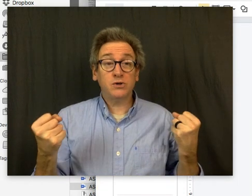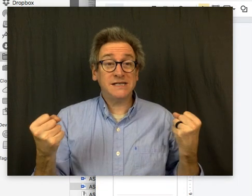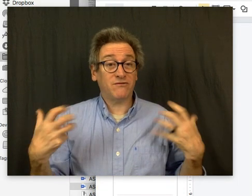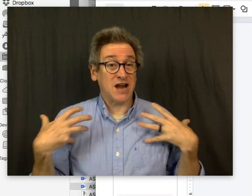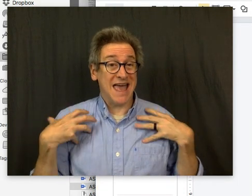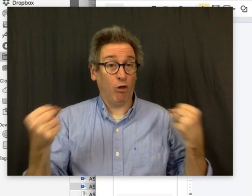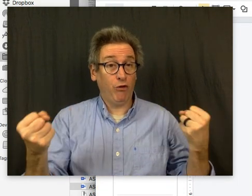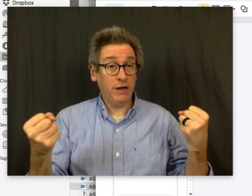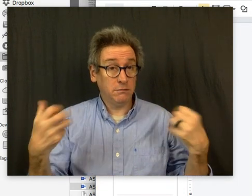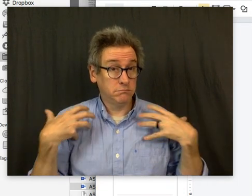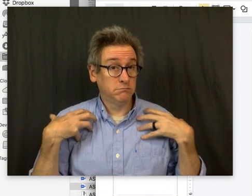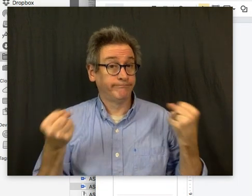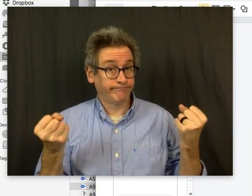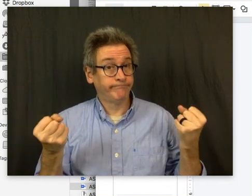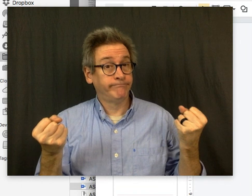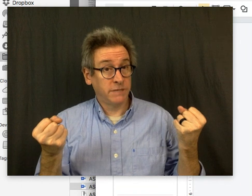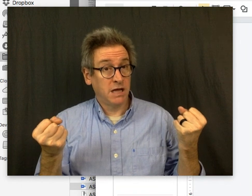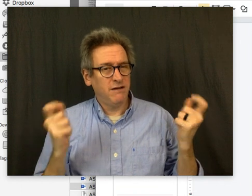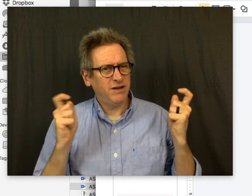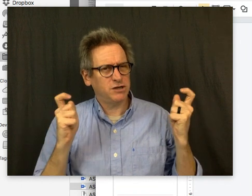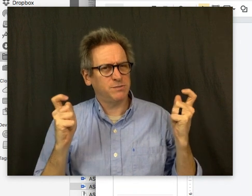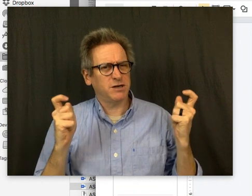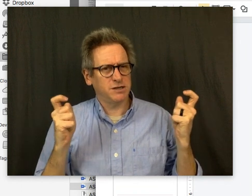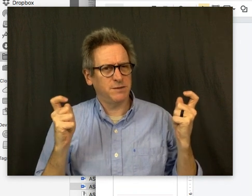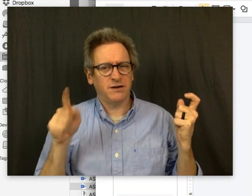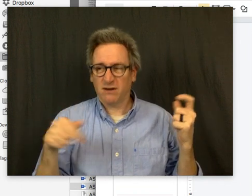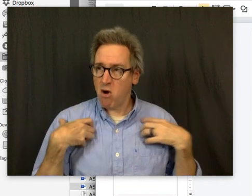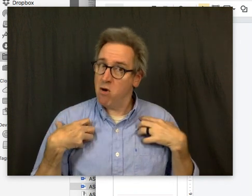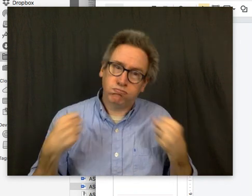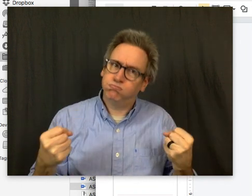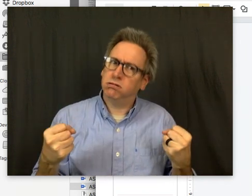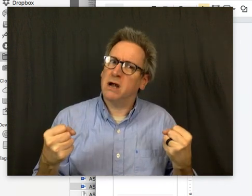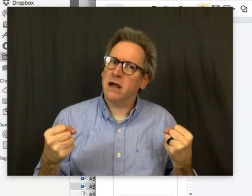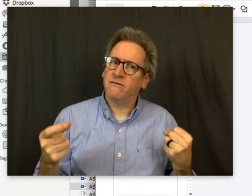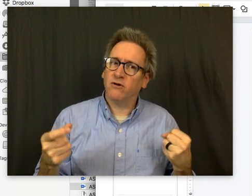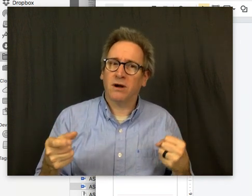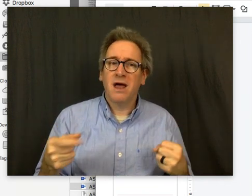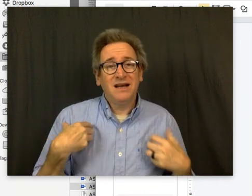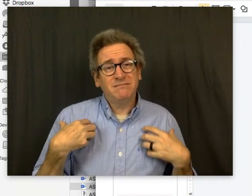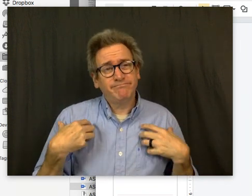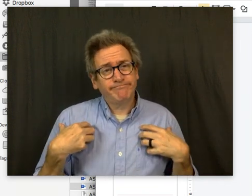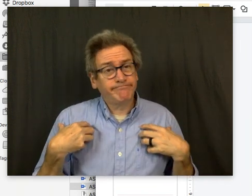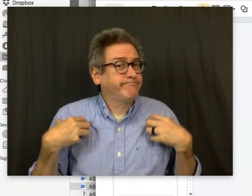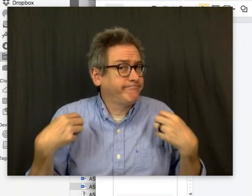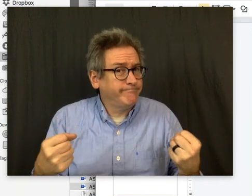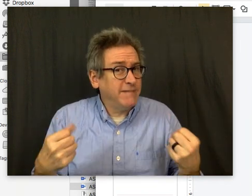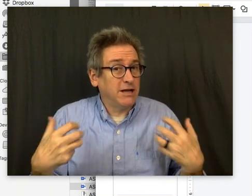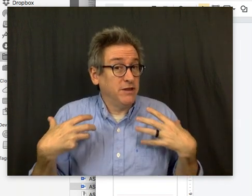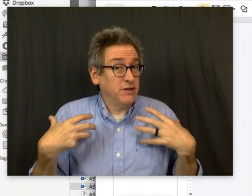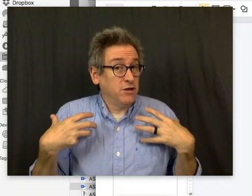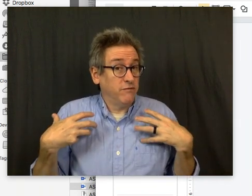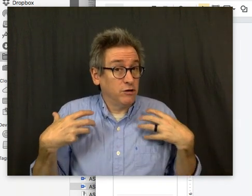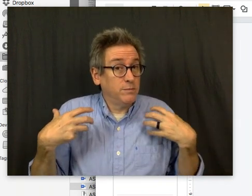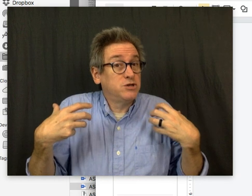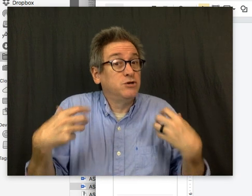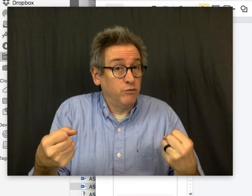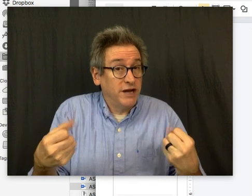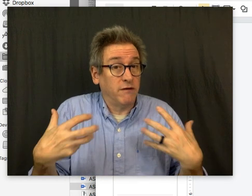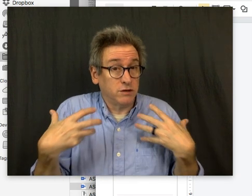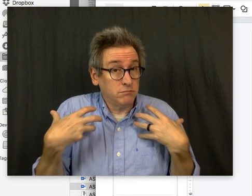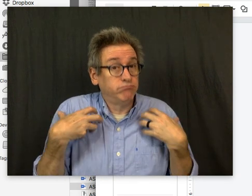also the sign for healthy. This expression's a bit different. Oh, brave. It could be the verb